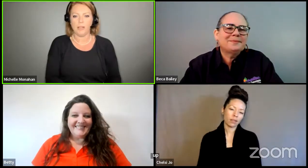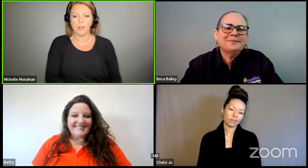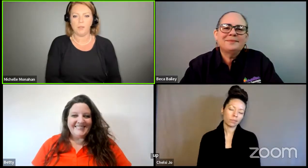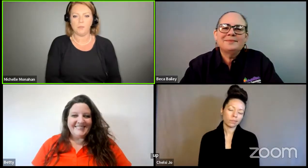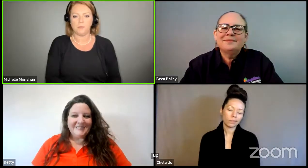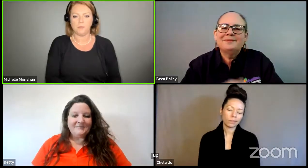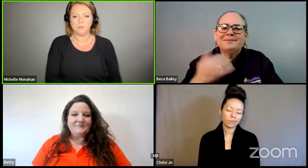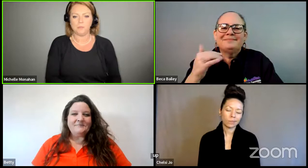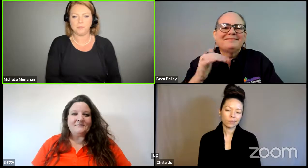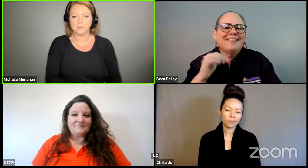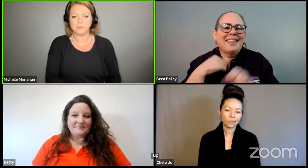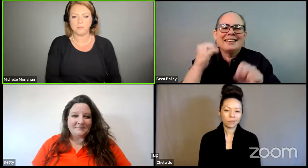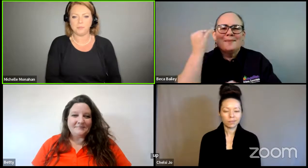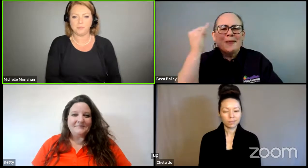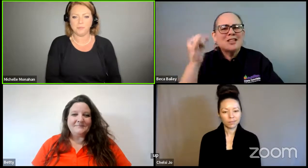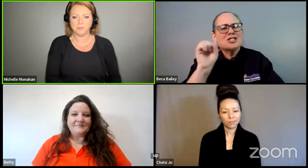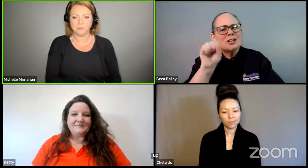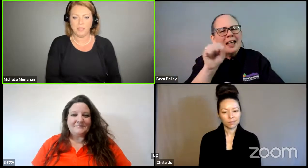Wow.